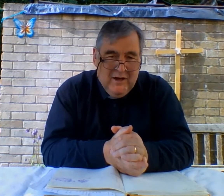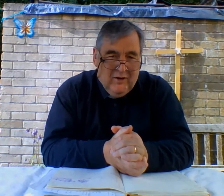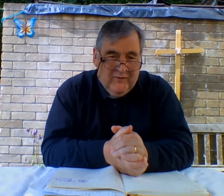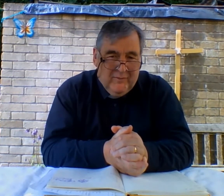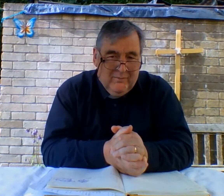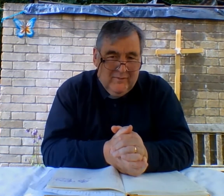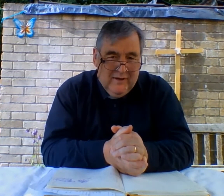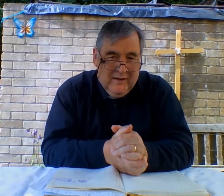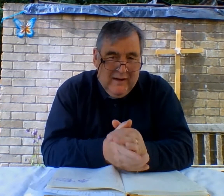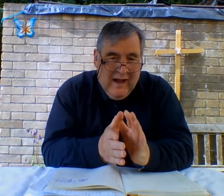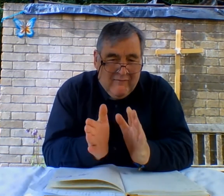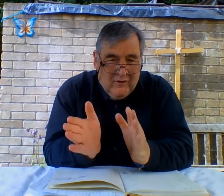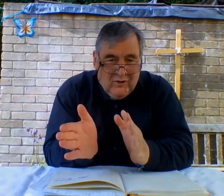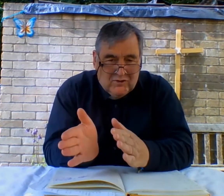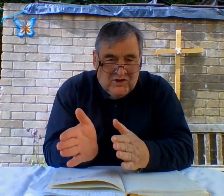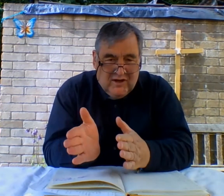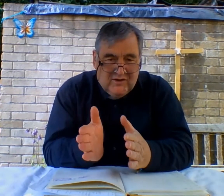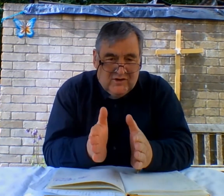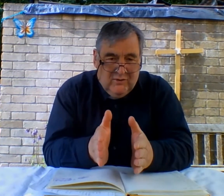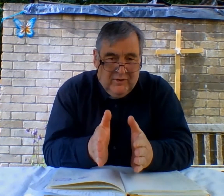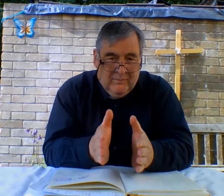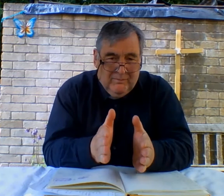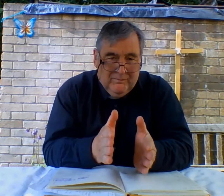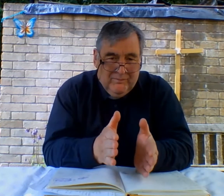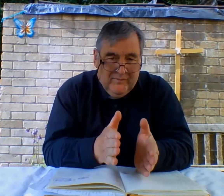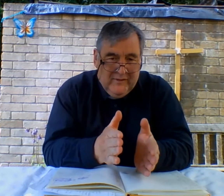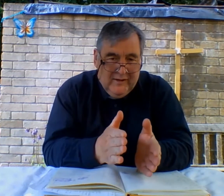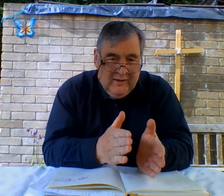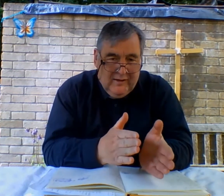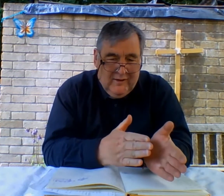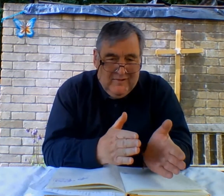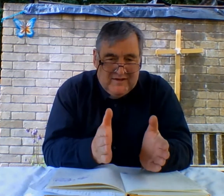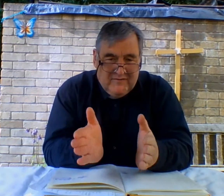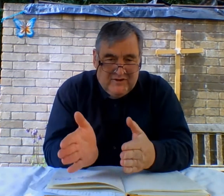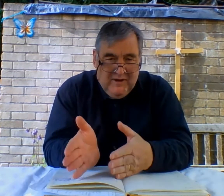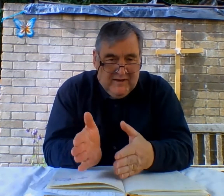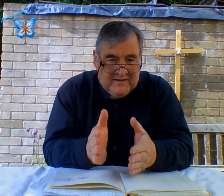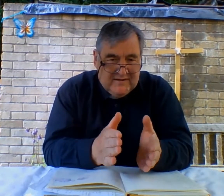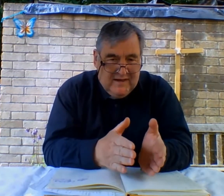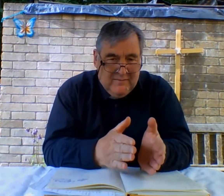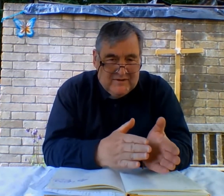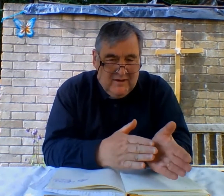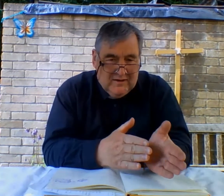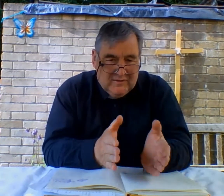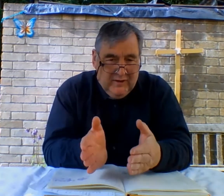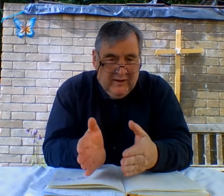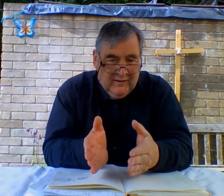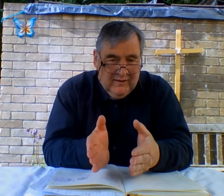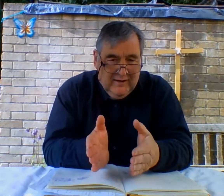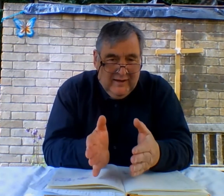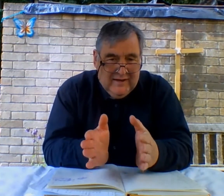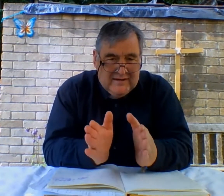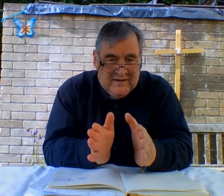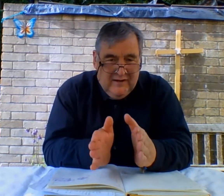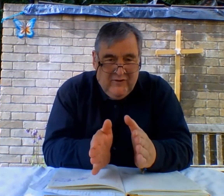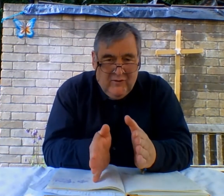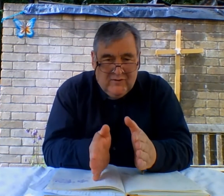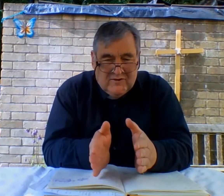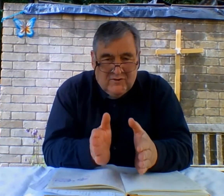of them have a logic to them. And the reason for doing this, the same as last week, is if you can sort of